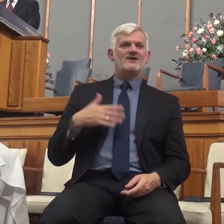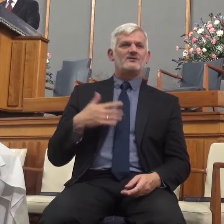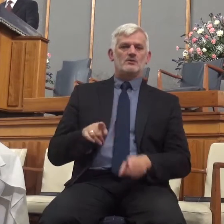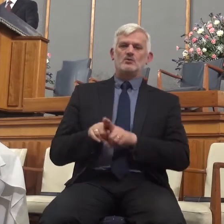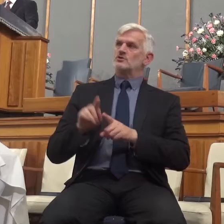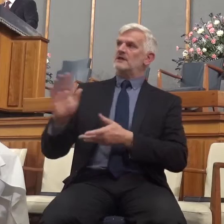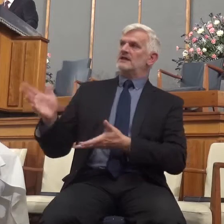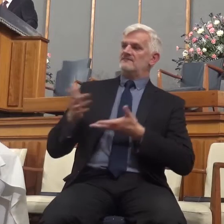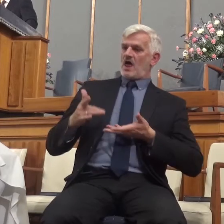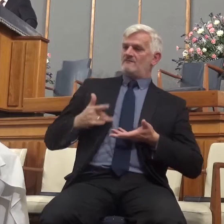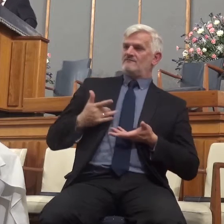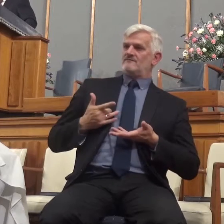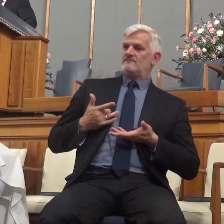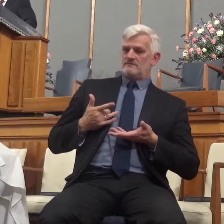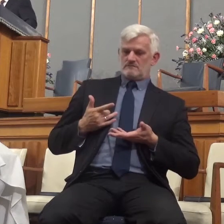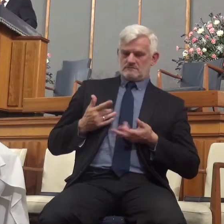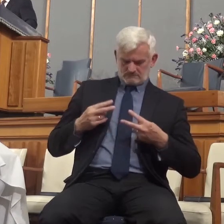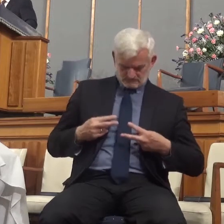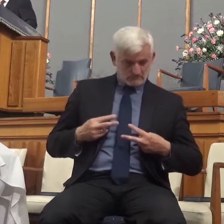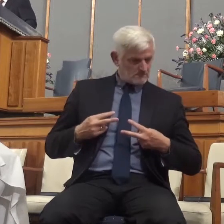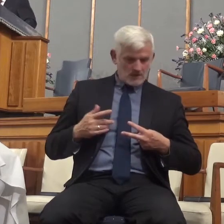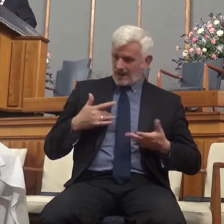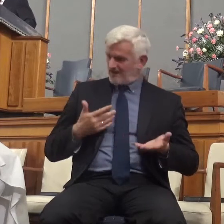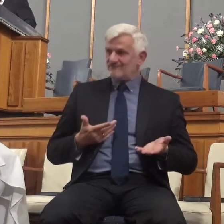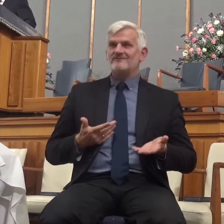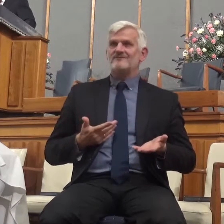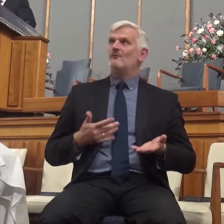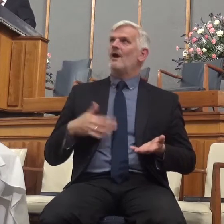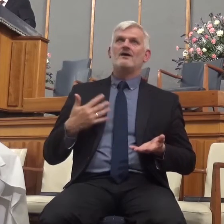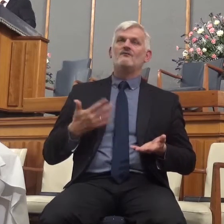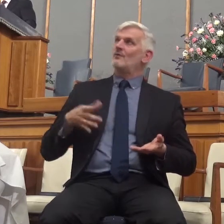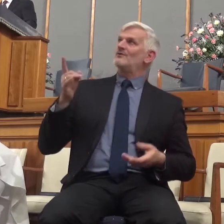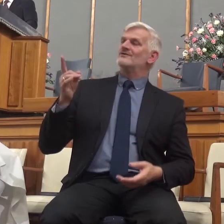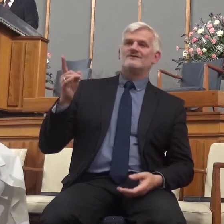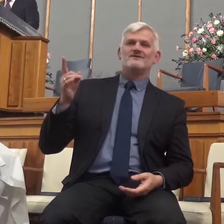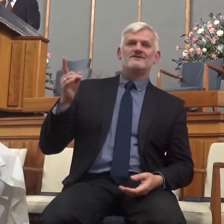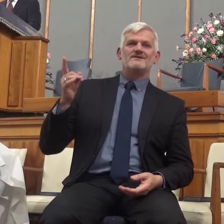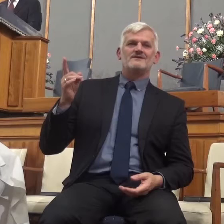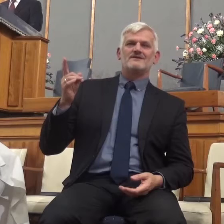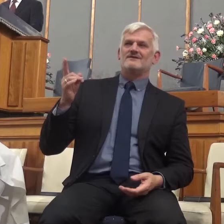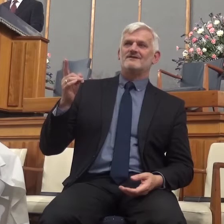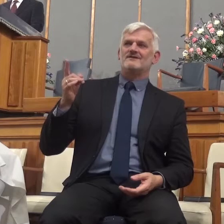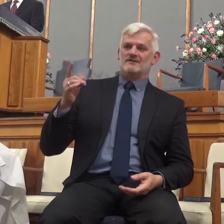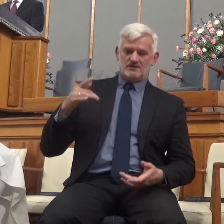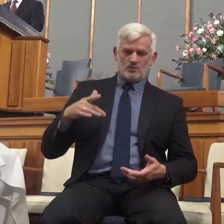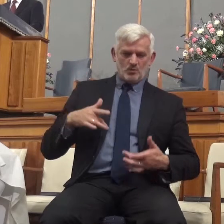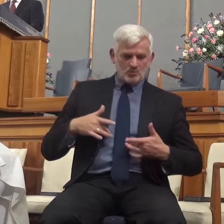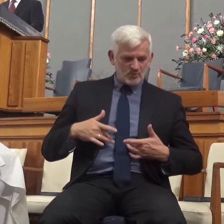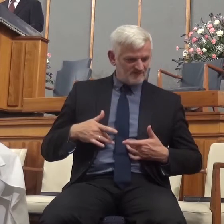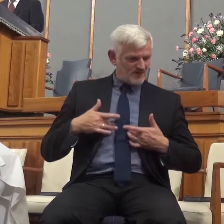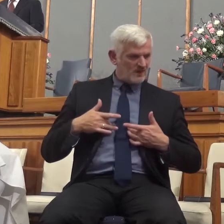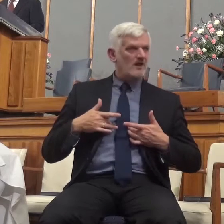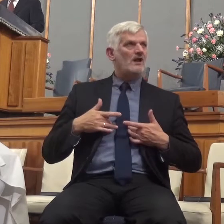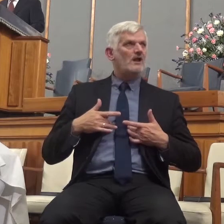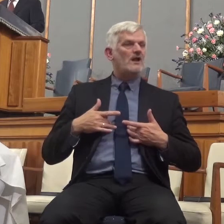are, alive. We have consciousness. We have appreciation. We can